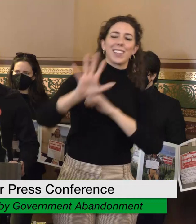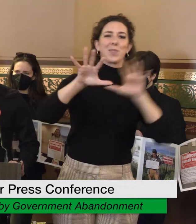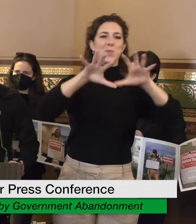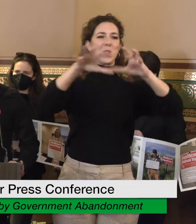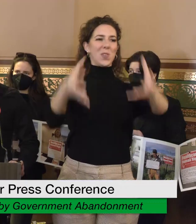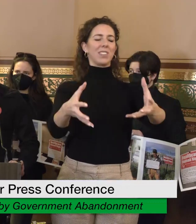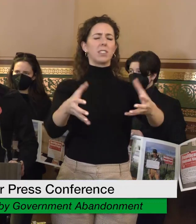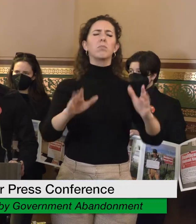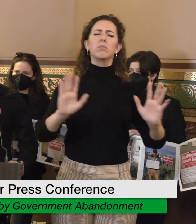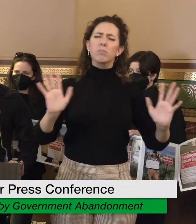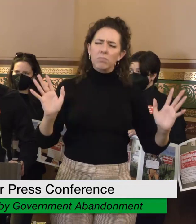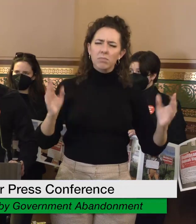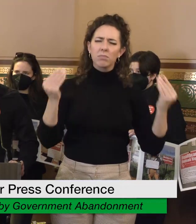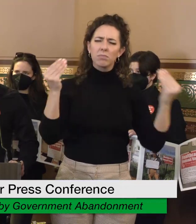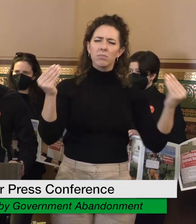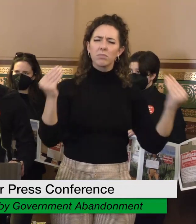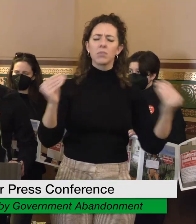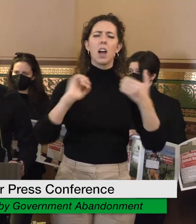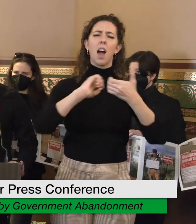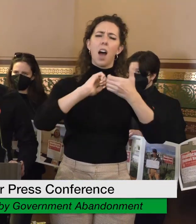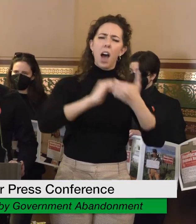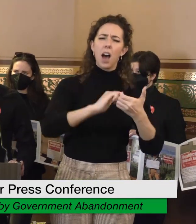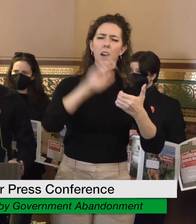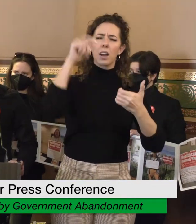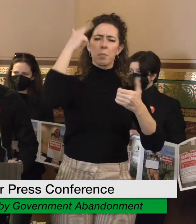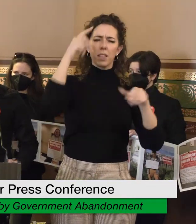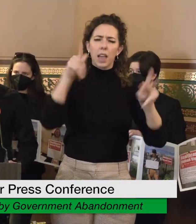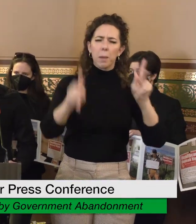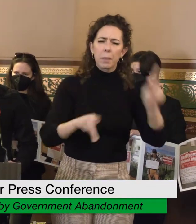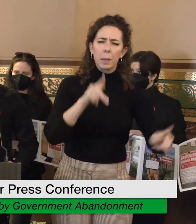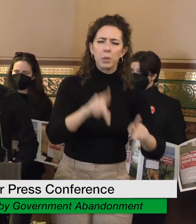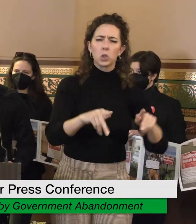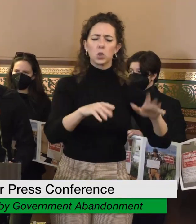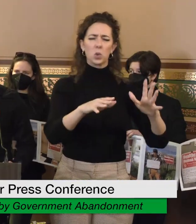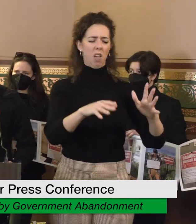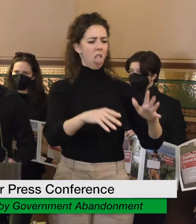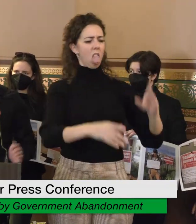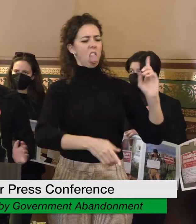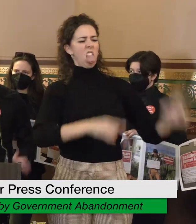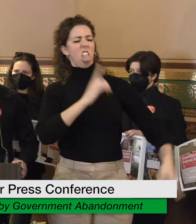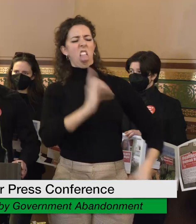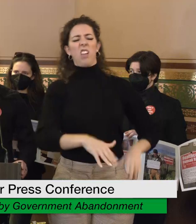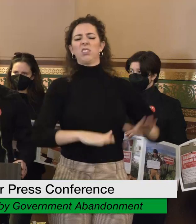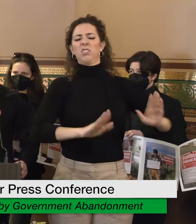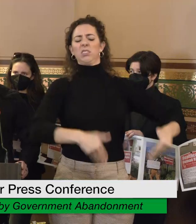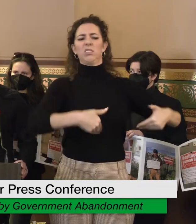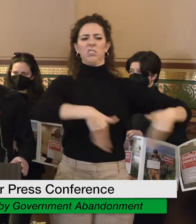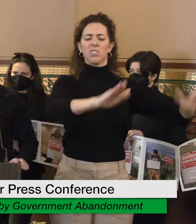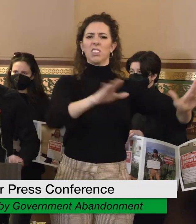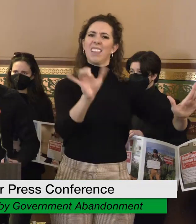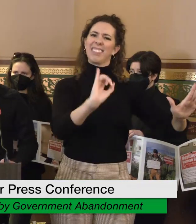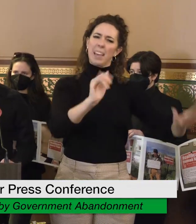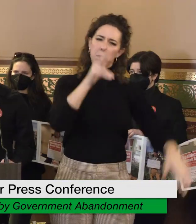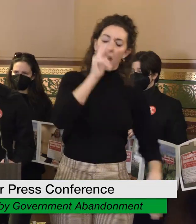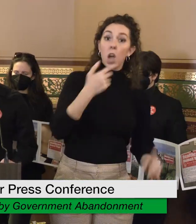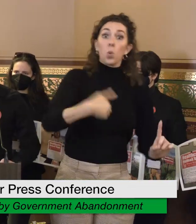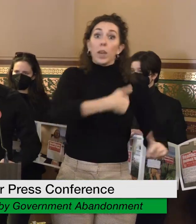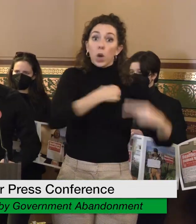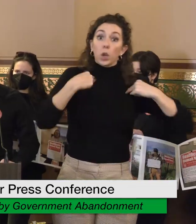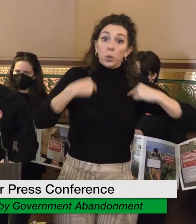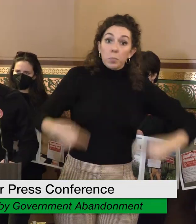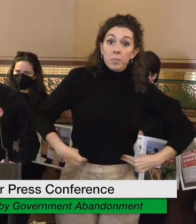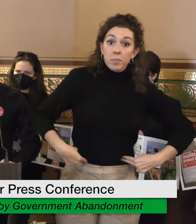our government allow its people to go without, to be treated like we're less than insects? Aren't we all human beings? Yes.